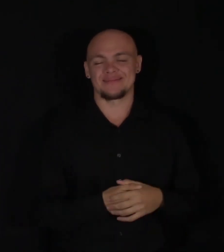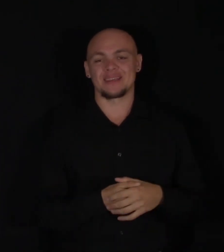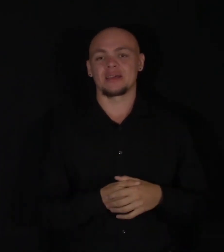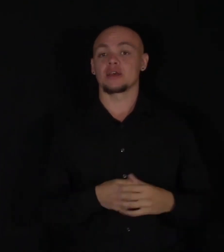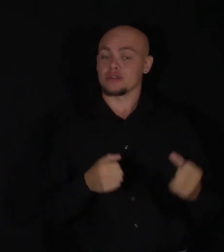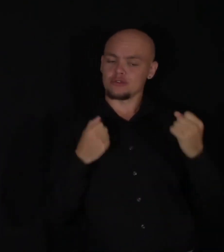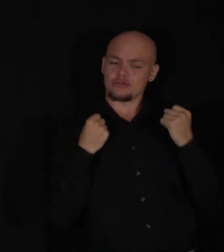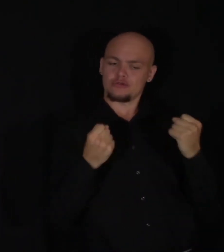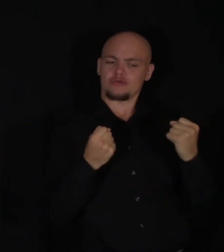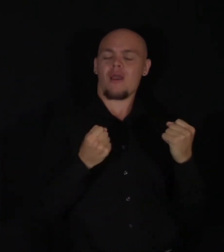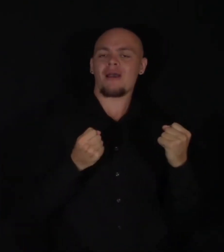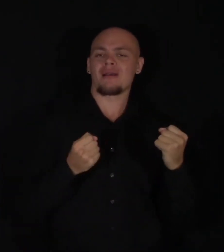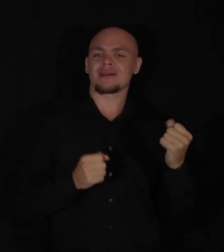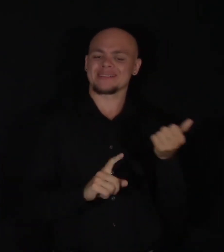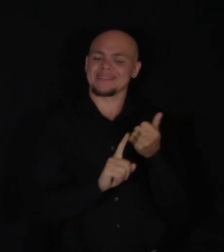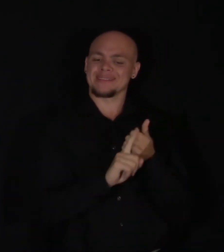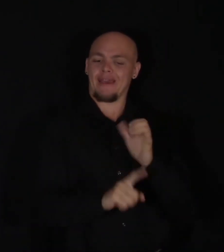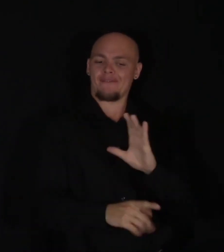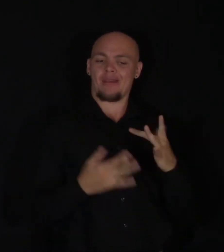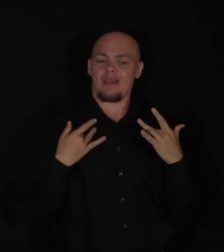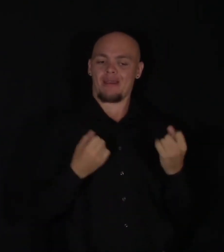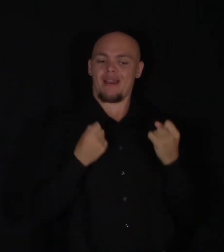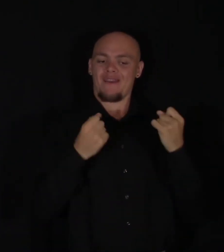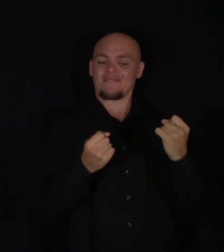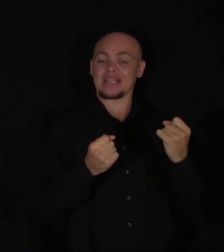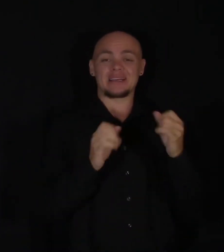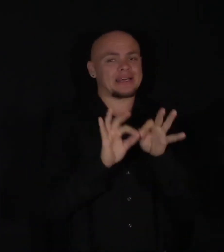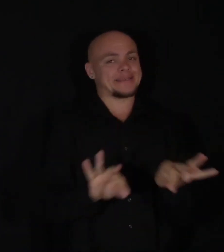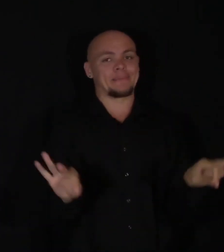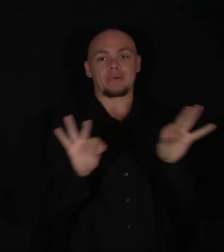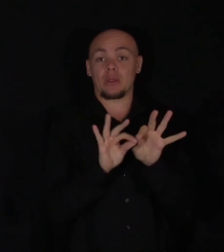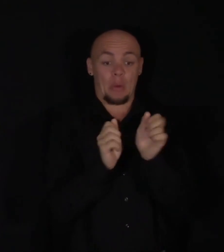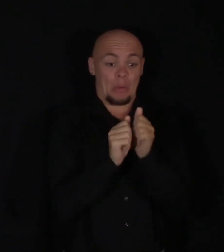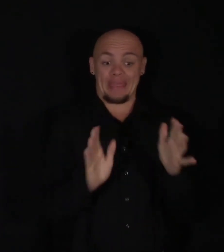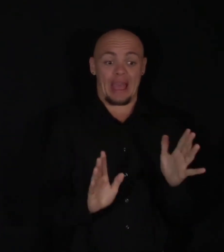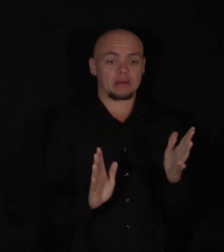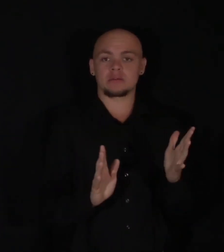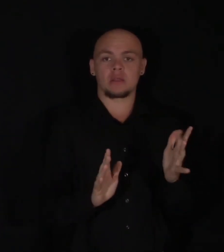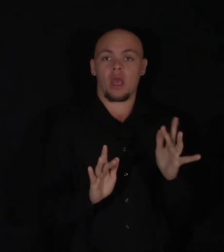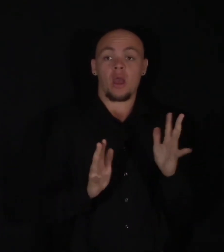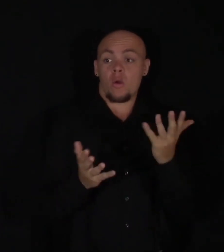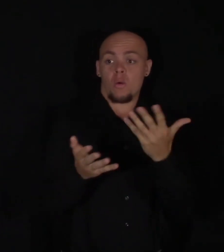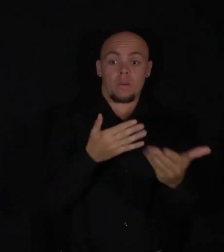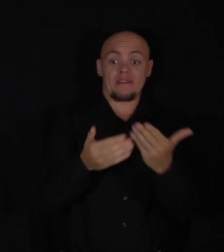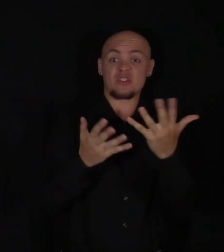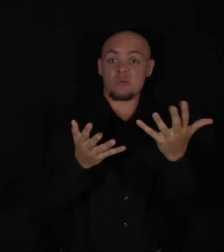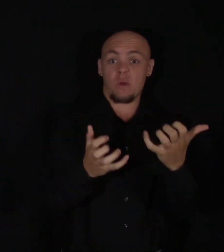Strong self-confidence is essential for seduction. Without it, you can't go after what you want.